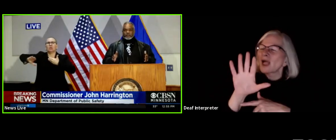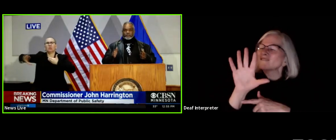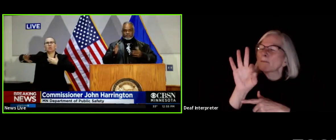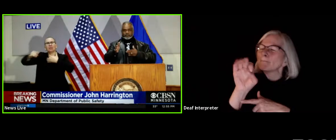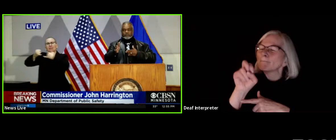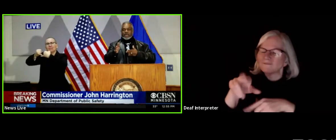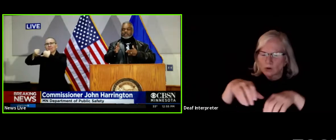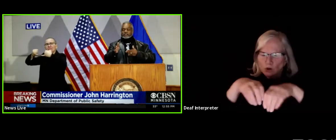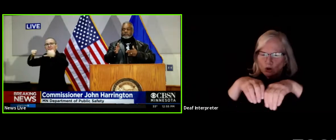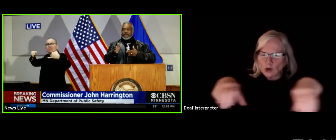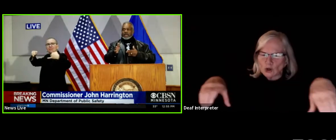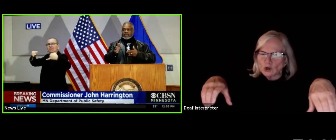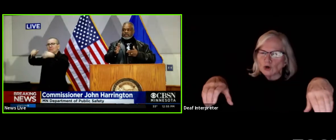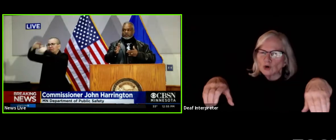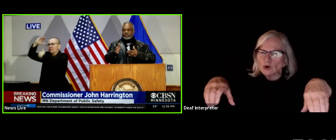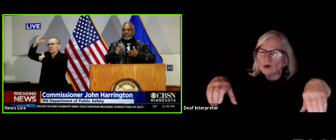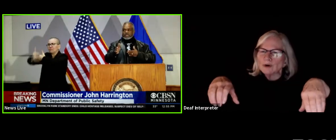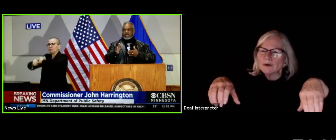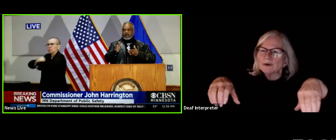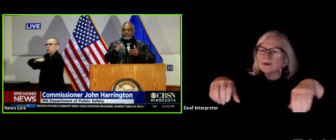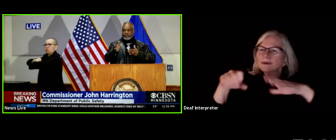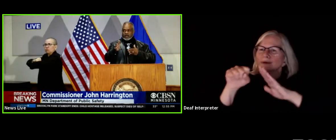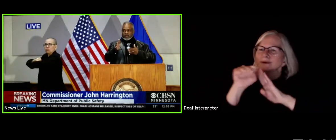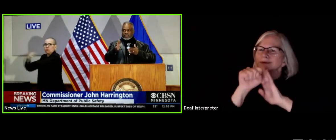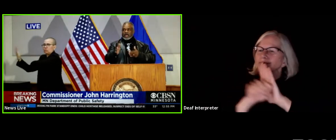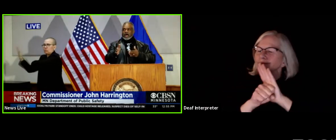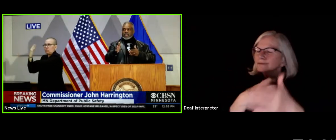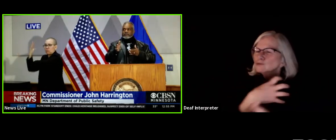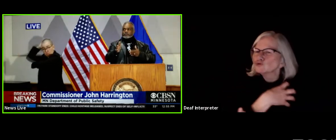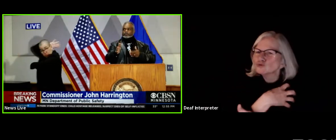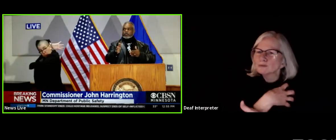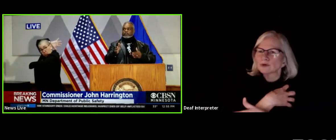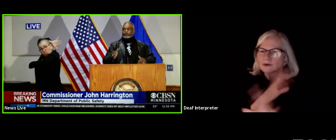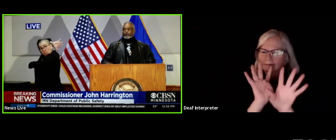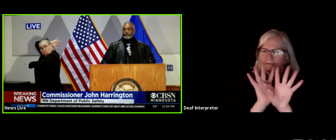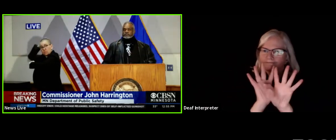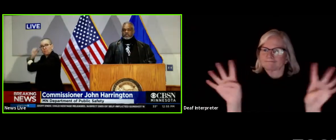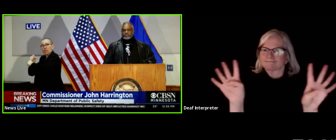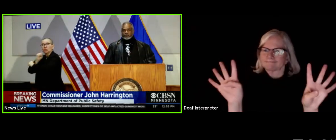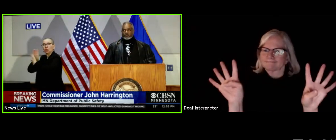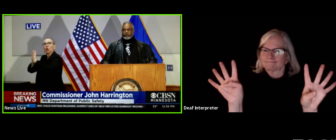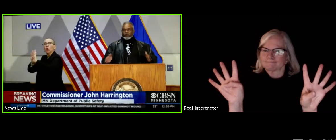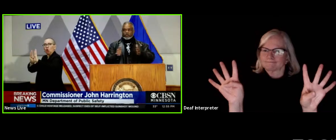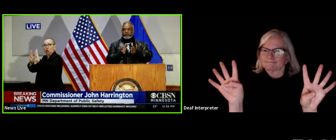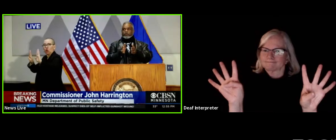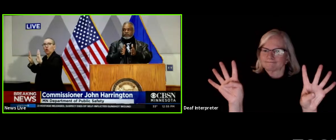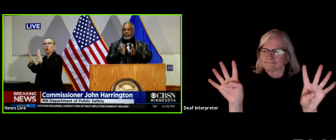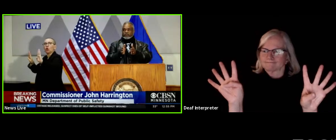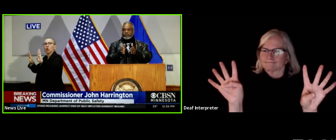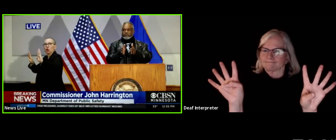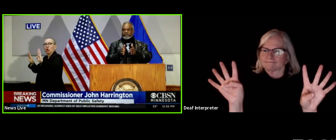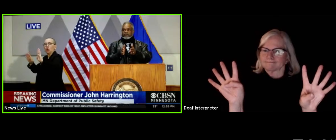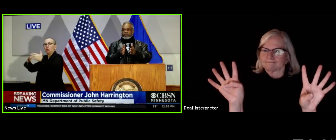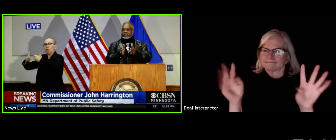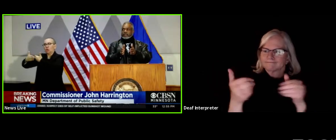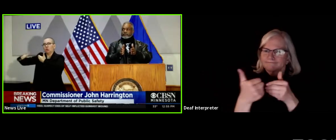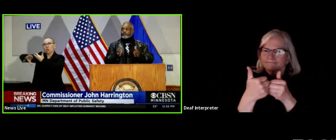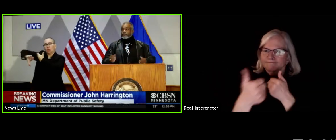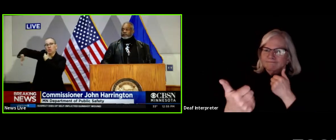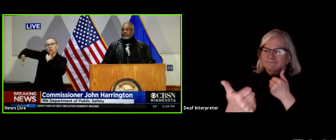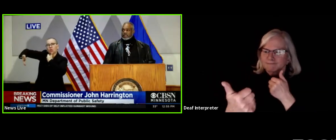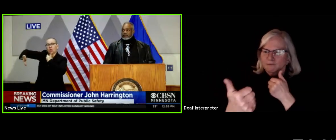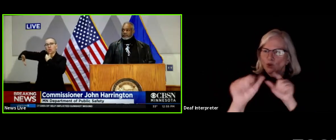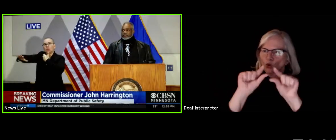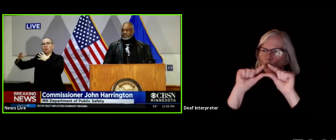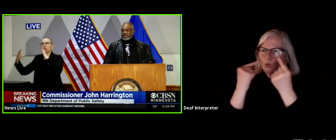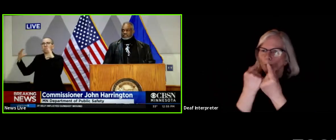literally back to back, creating a line between the groups so that we were then the buffer that kept them